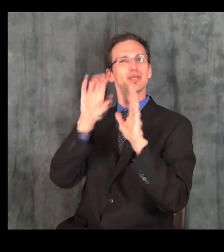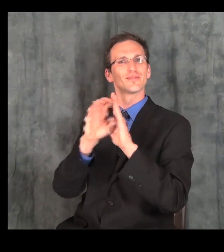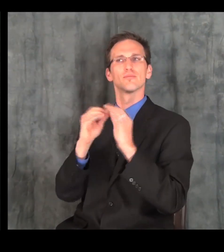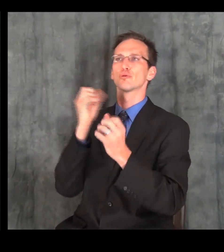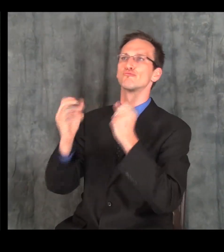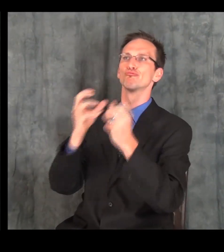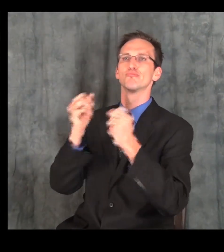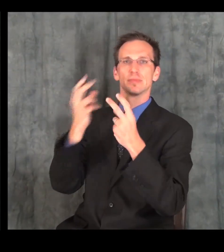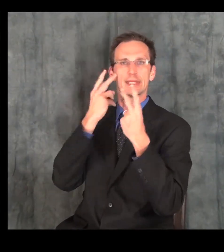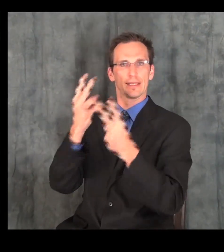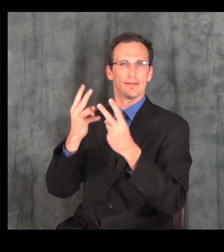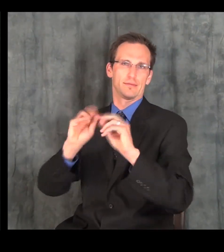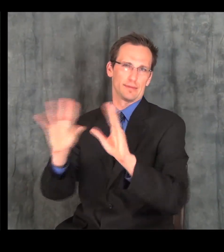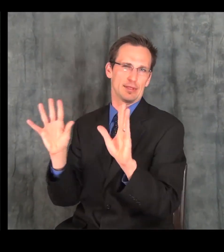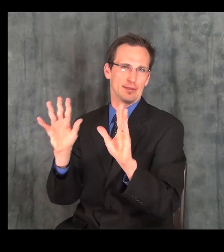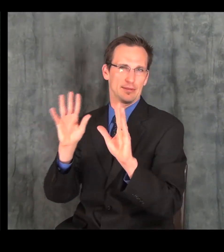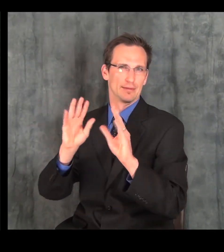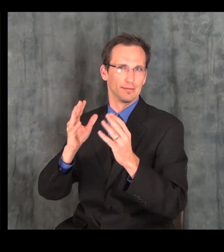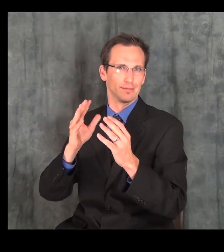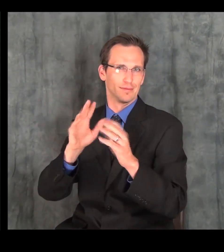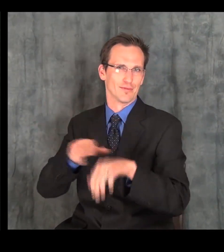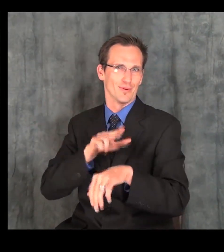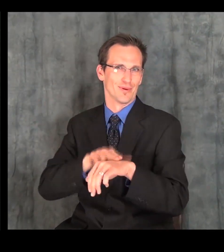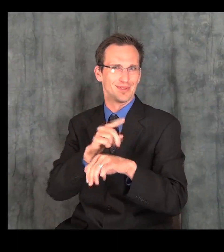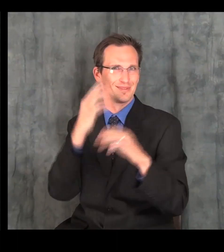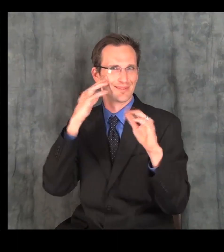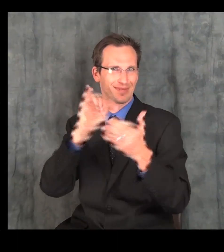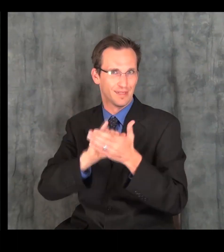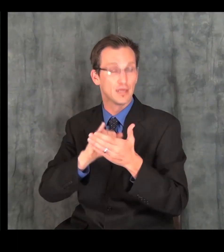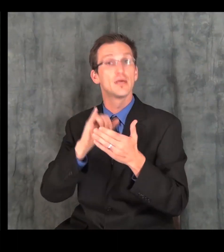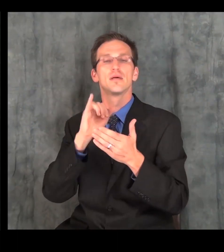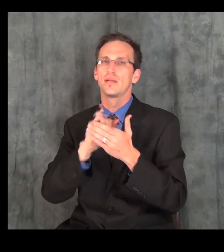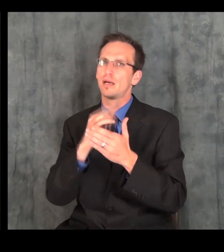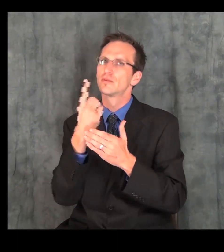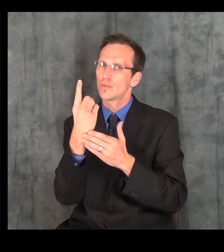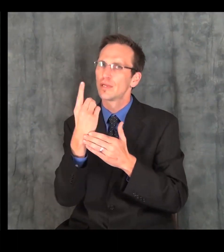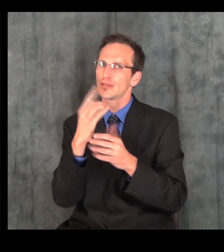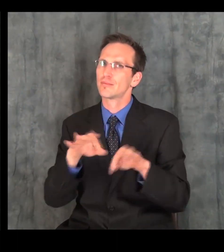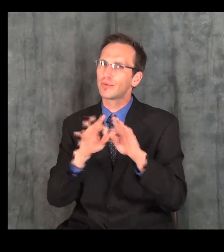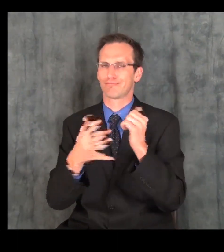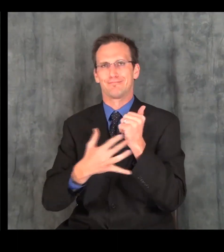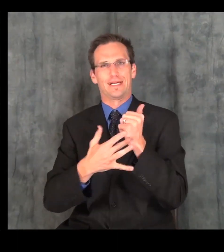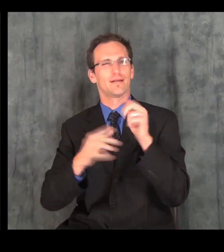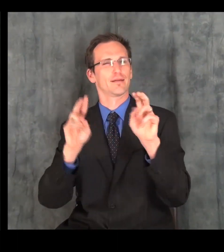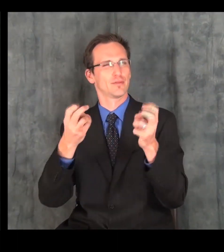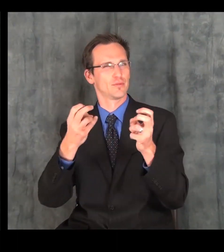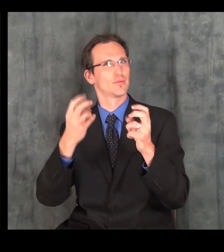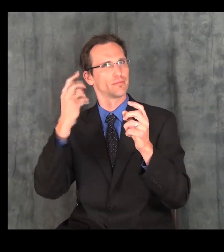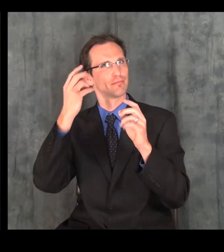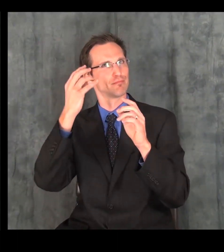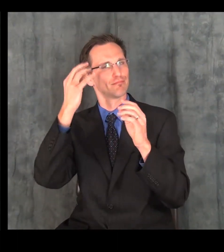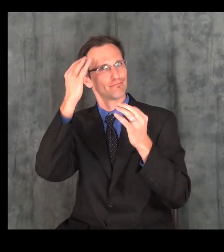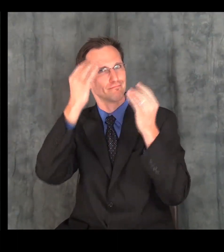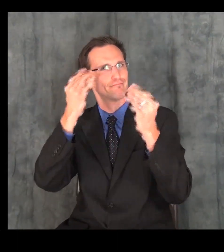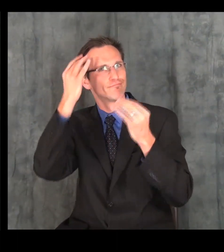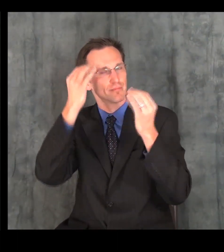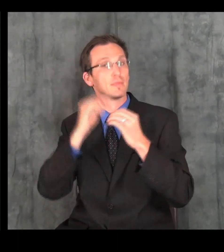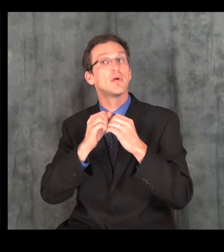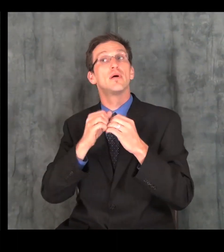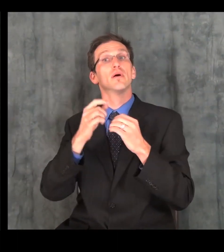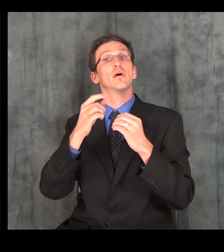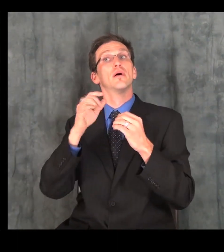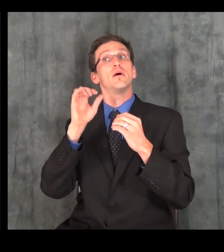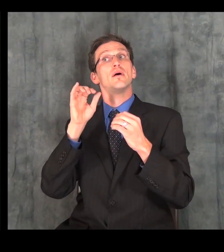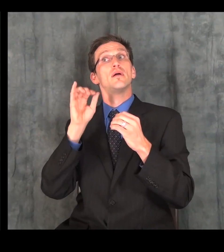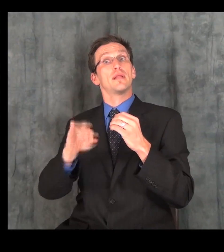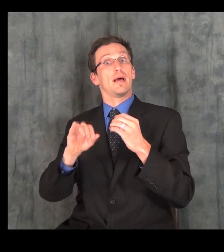then the better the visuals are going to be. So that is an issue to take into consideration, because they found that what they had to do was